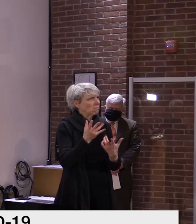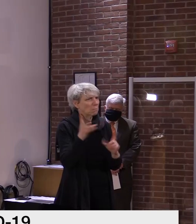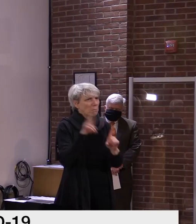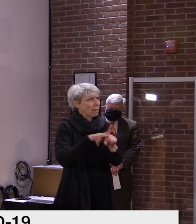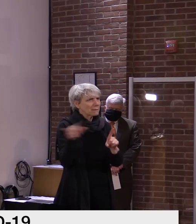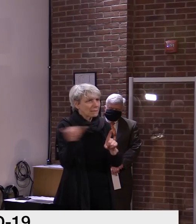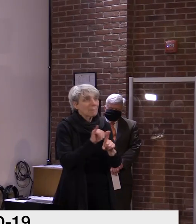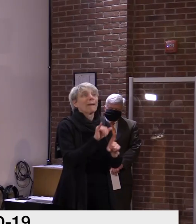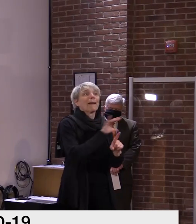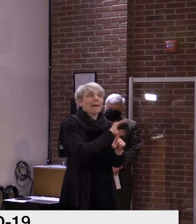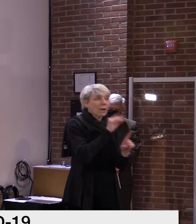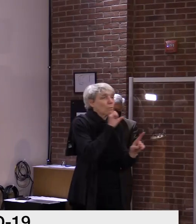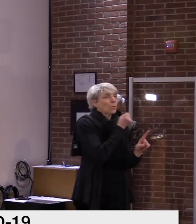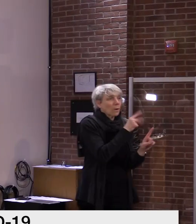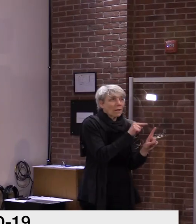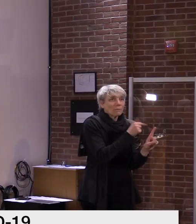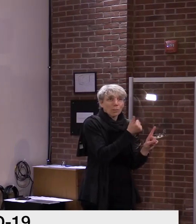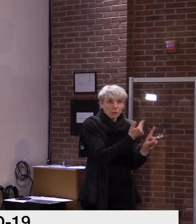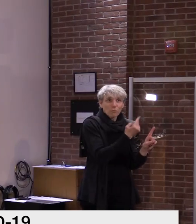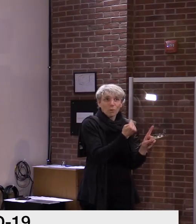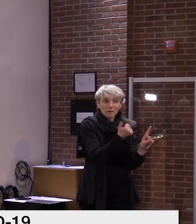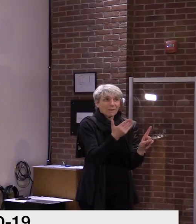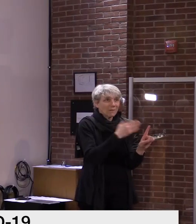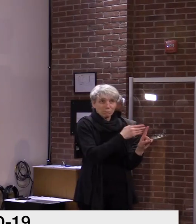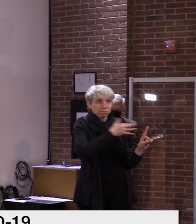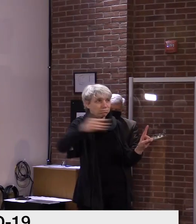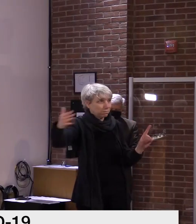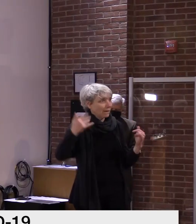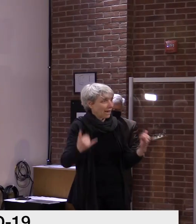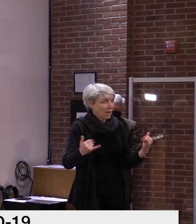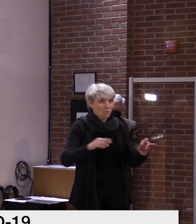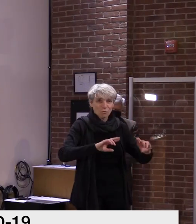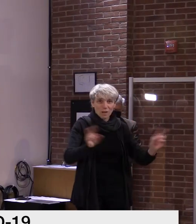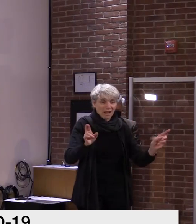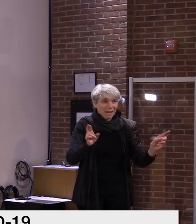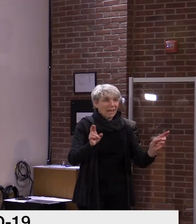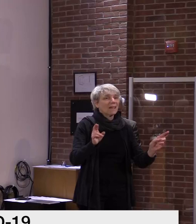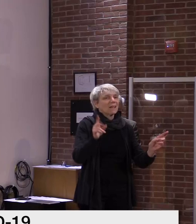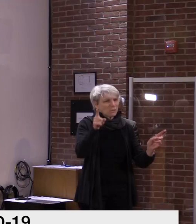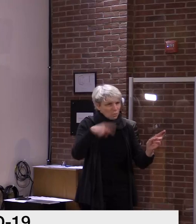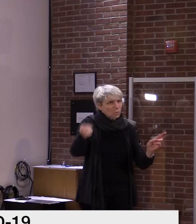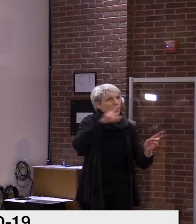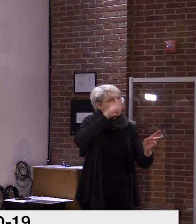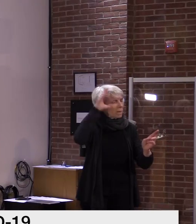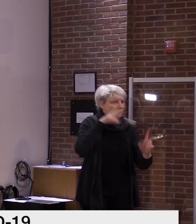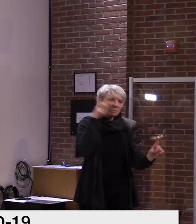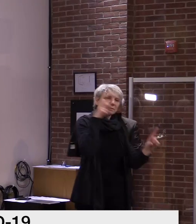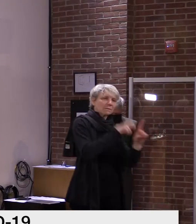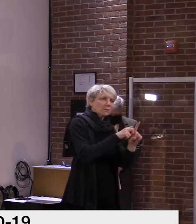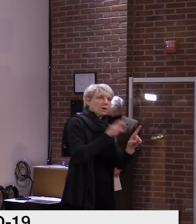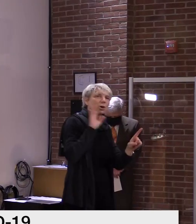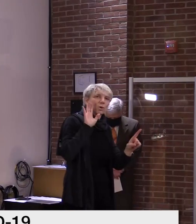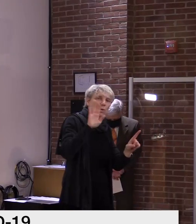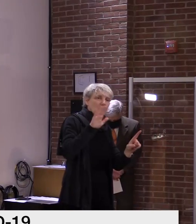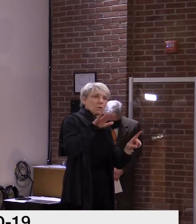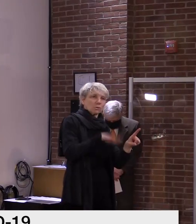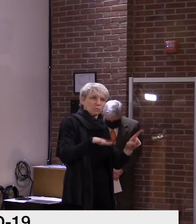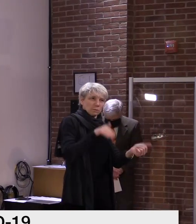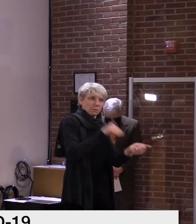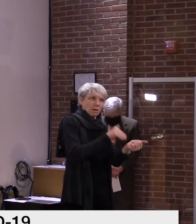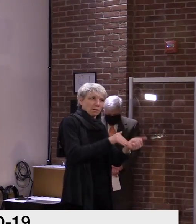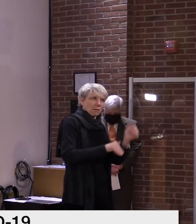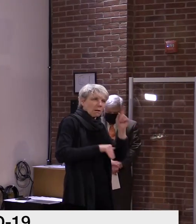15-year-olds. Talk to your child's pediatrician. They are there for you and your child. And many of them